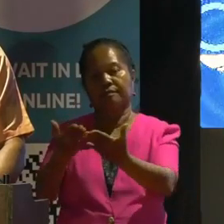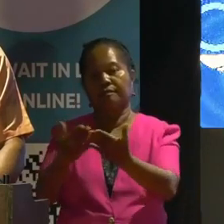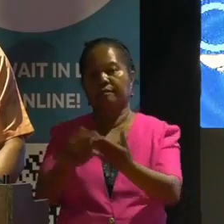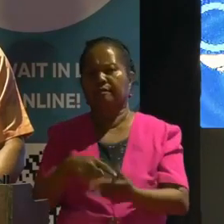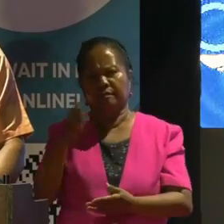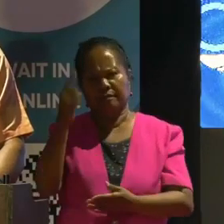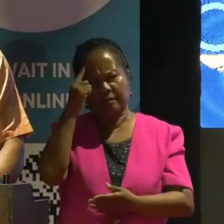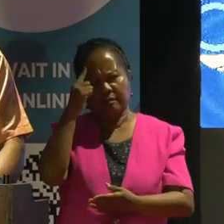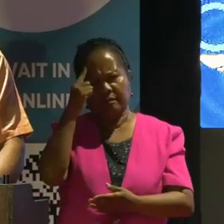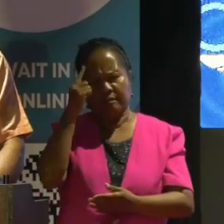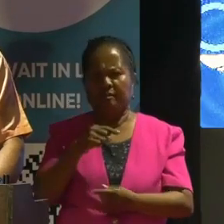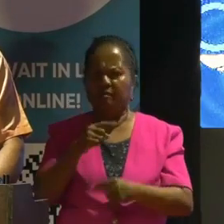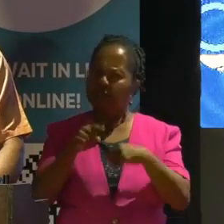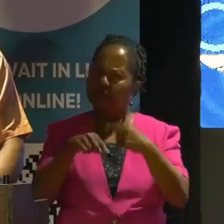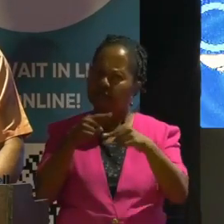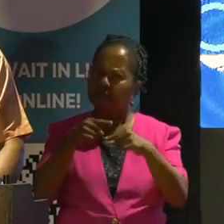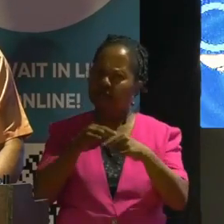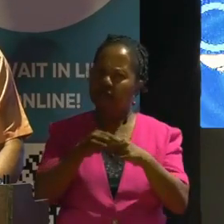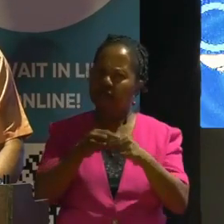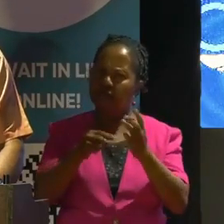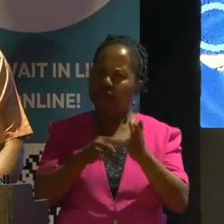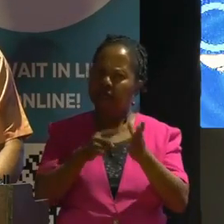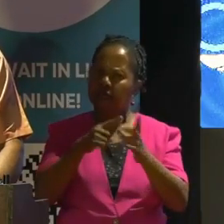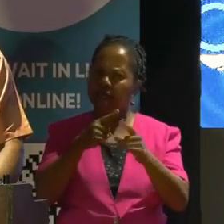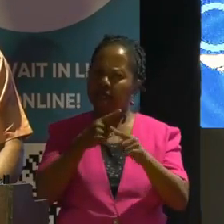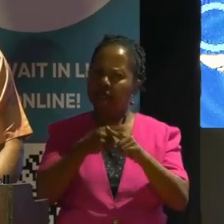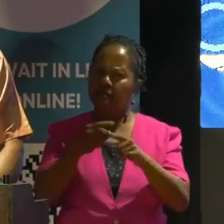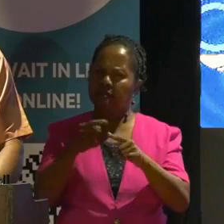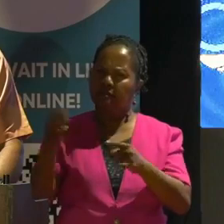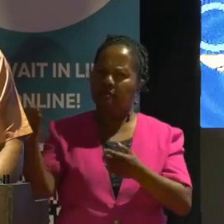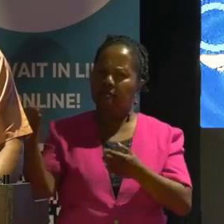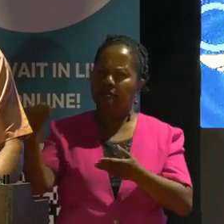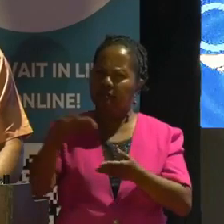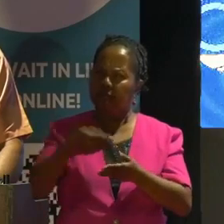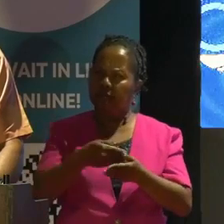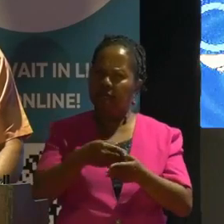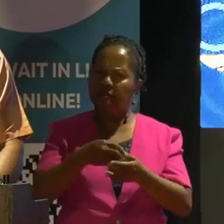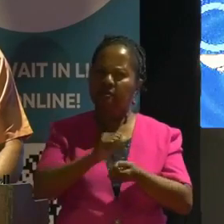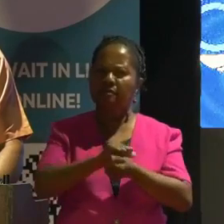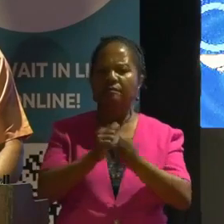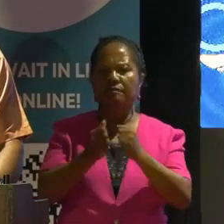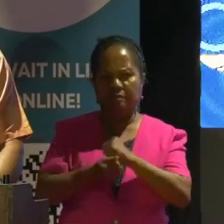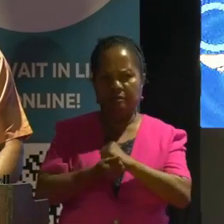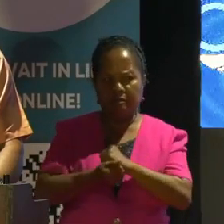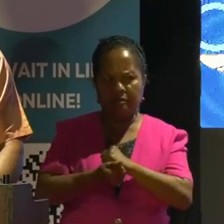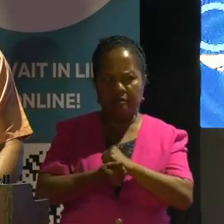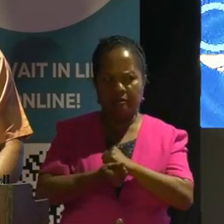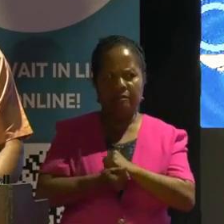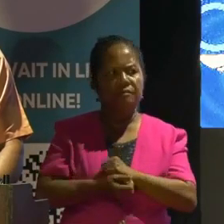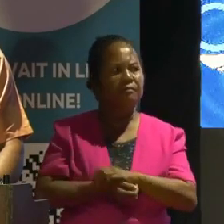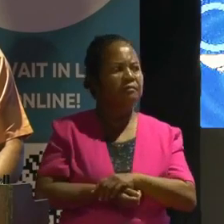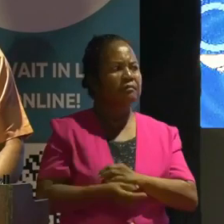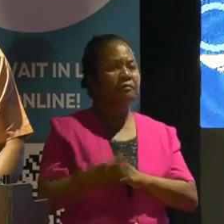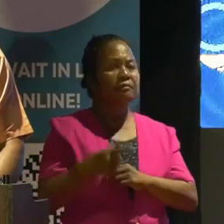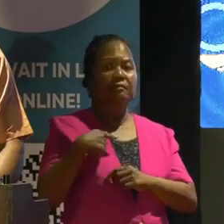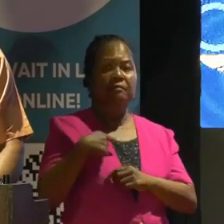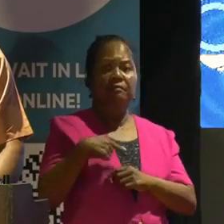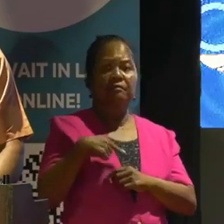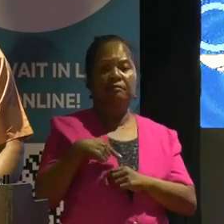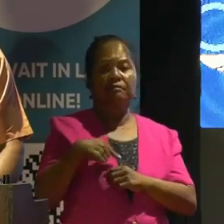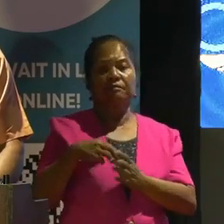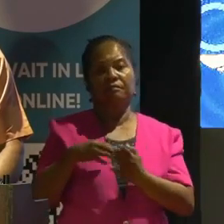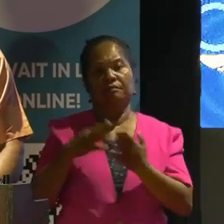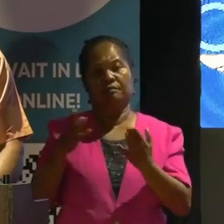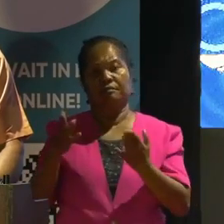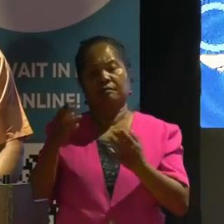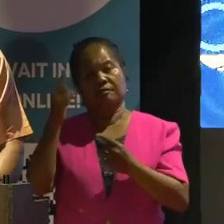him all tax return blow company time and put him annual on returns because as far as Miss